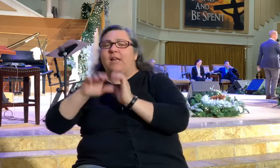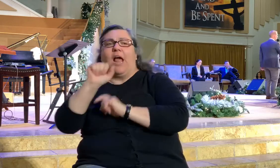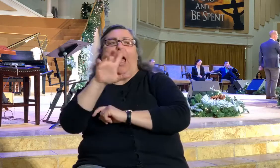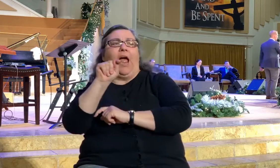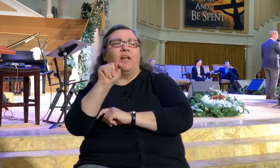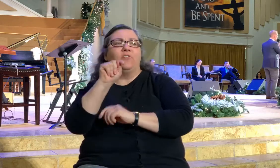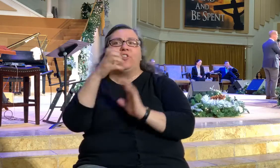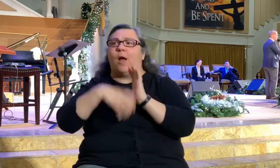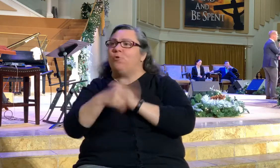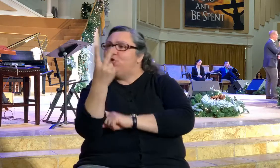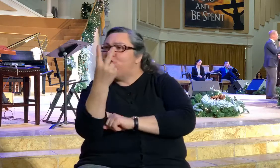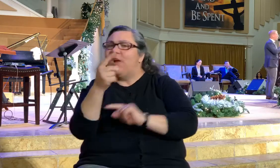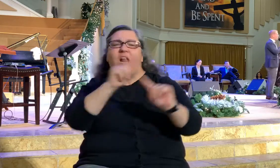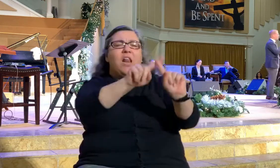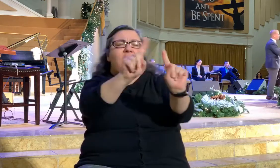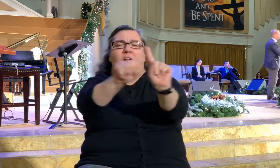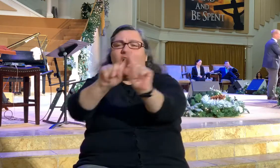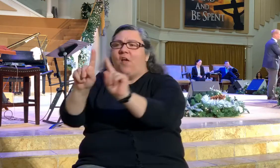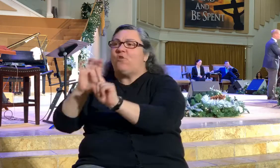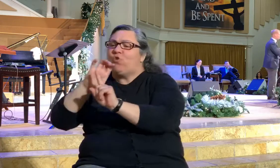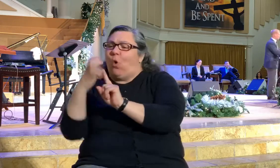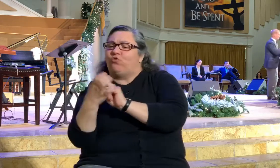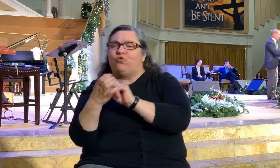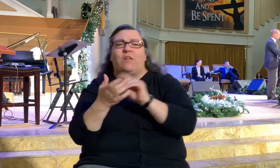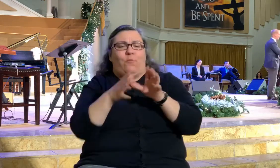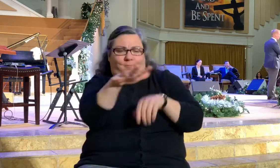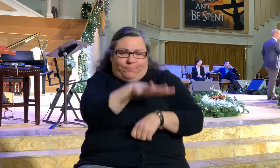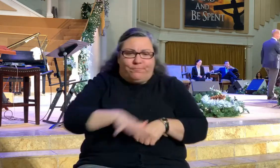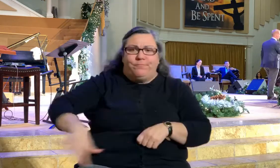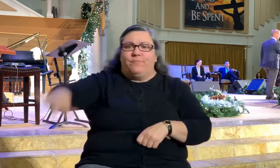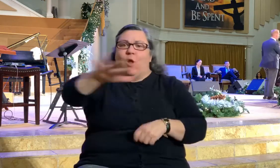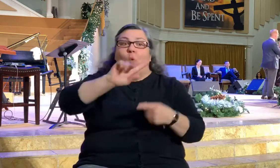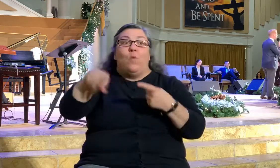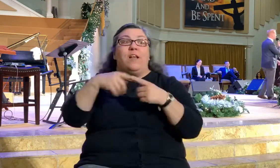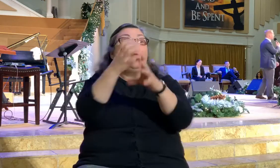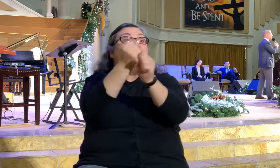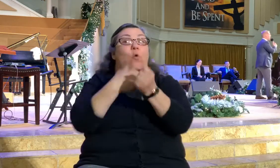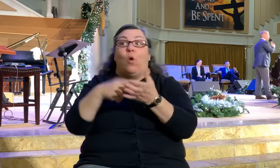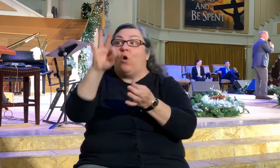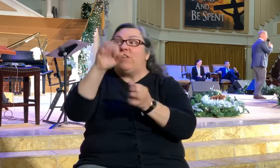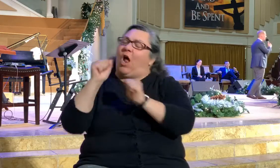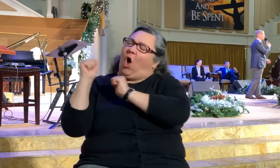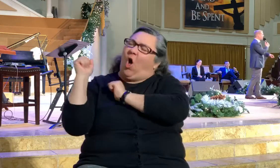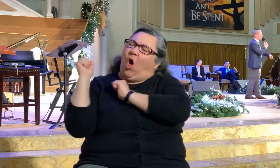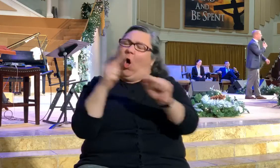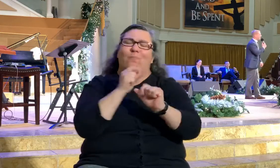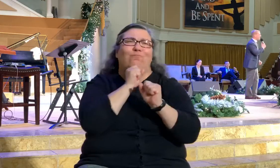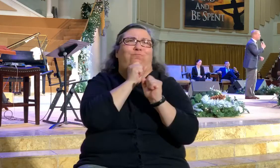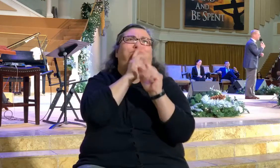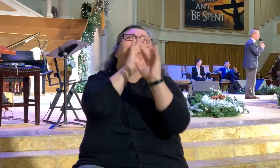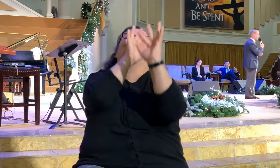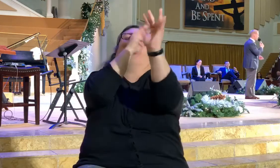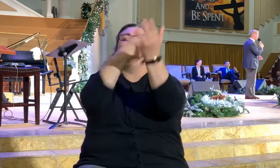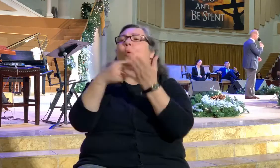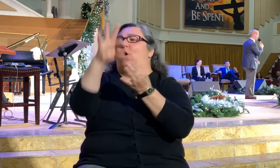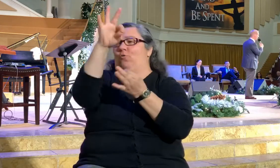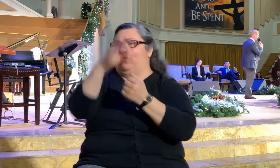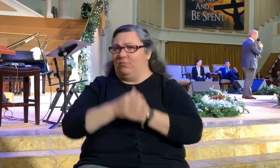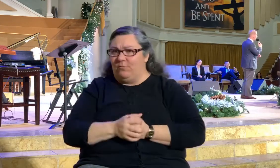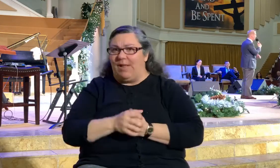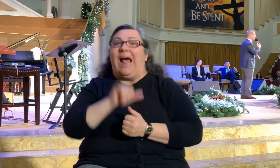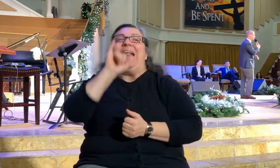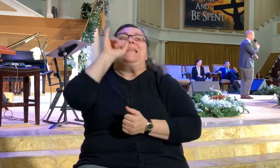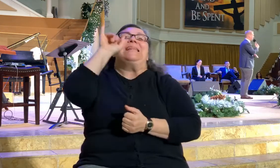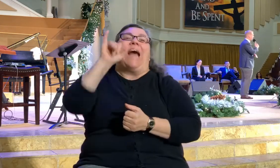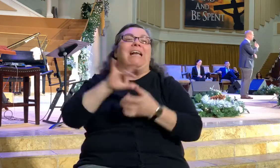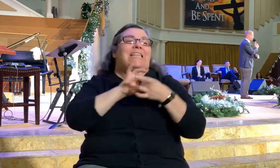different cultures there. And when they spoke in the Holy Ghost, they were speaking in different languages. And so that is the connector between me and them. That